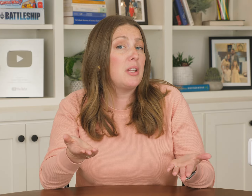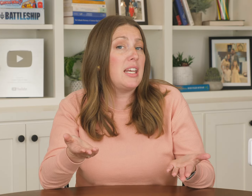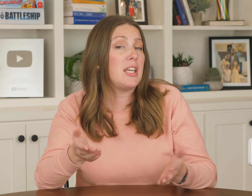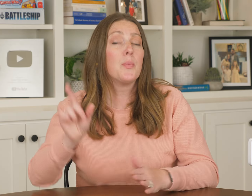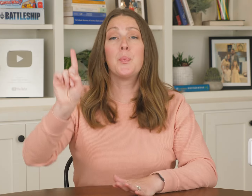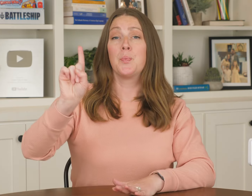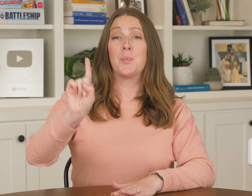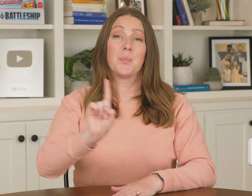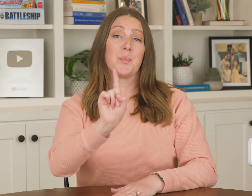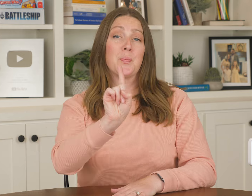lady.